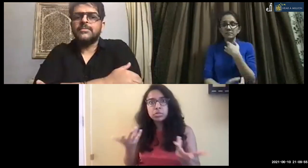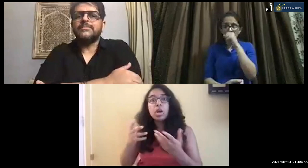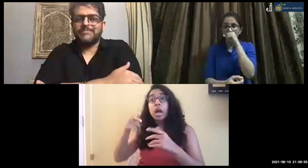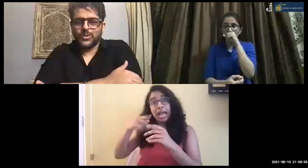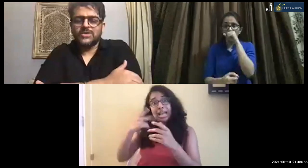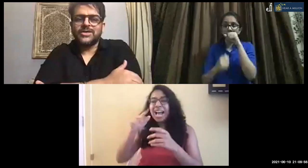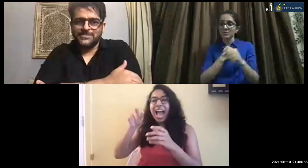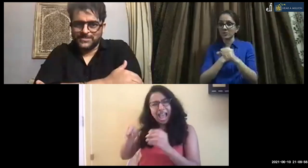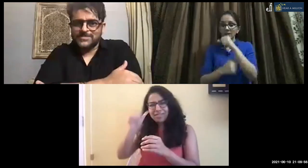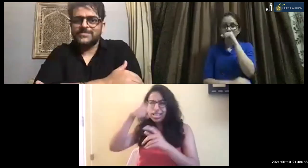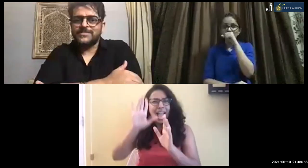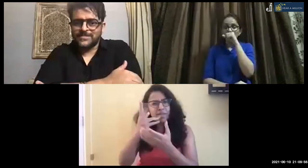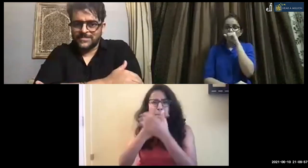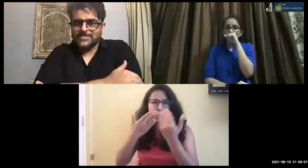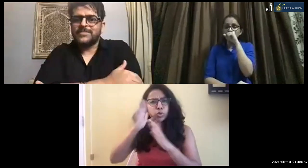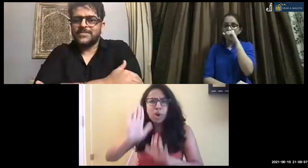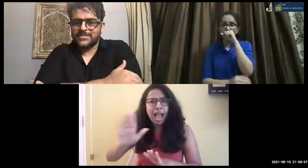that I'm so sorry